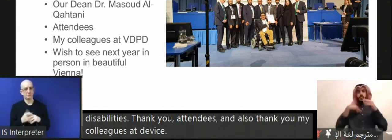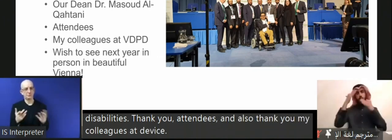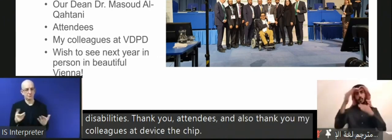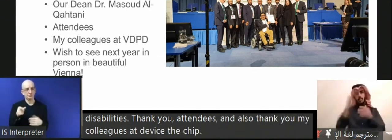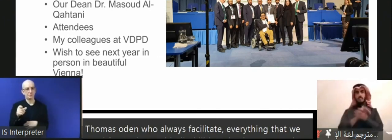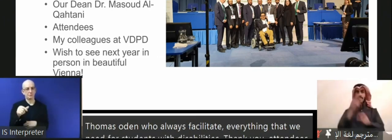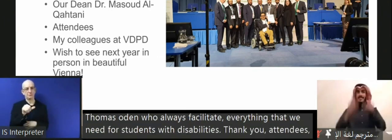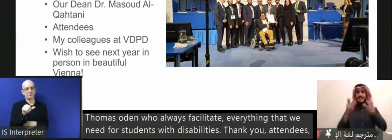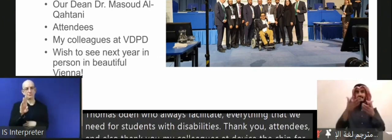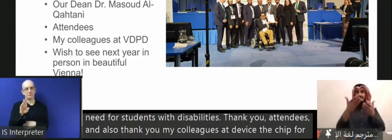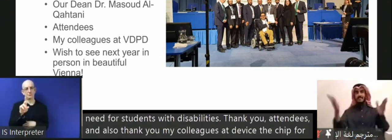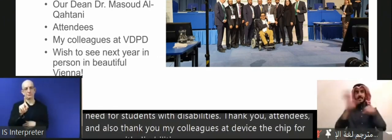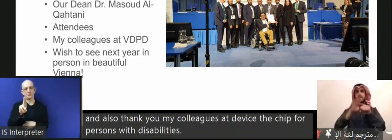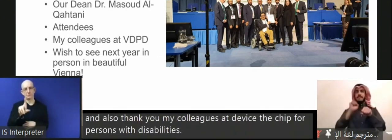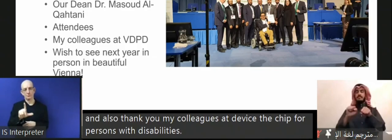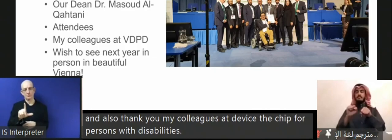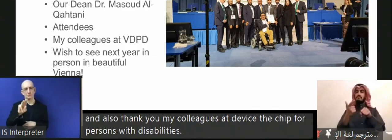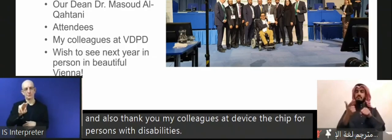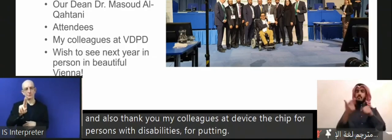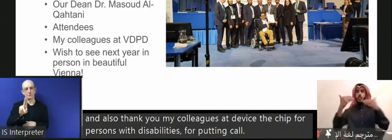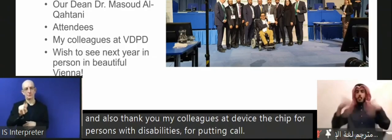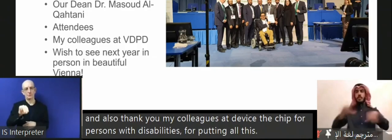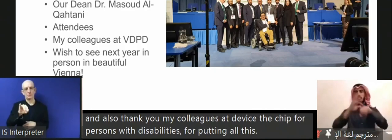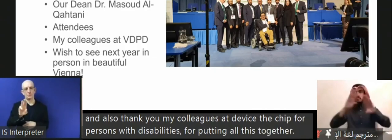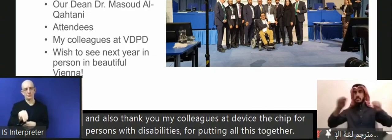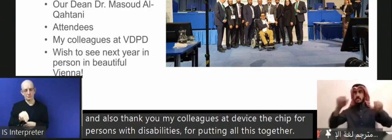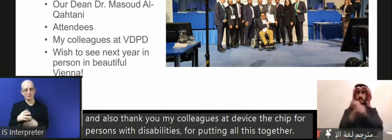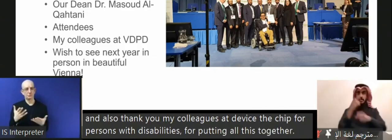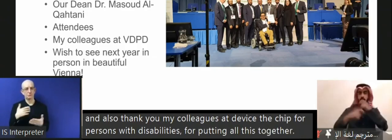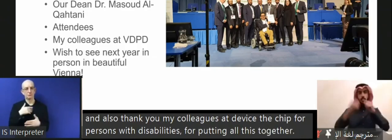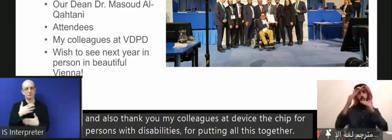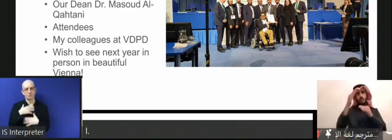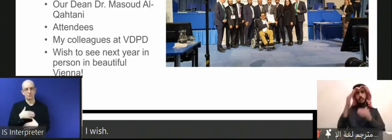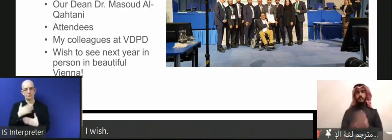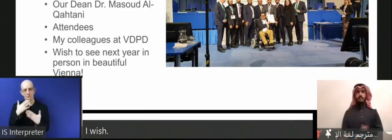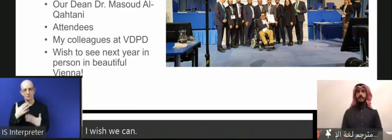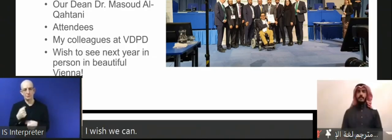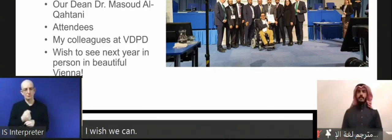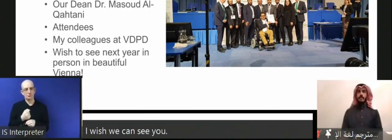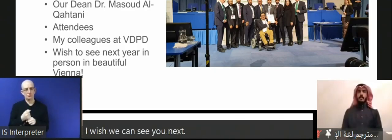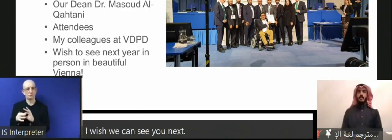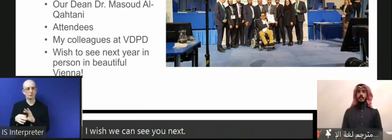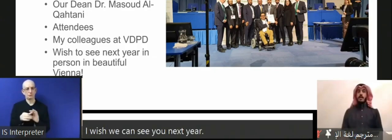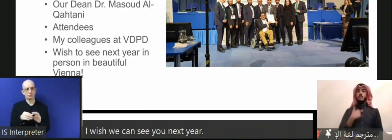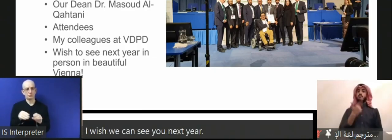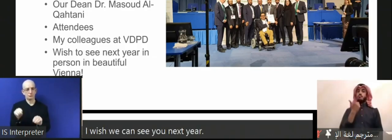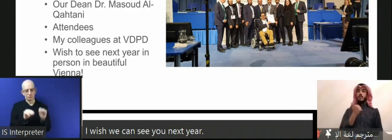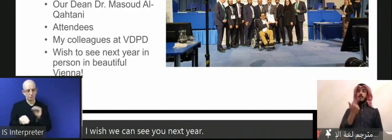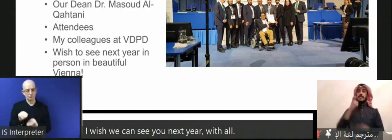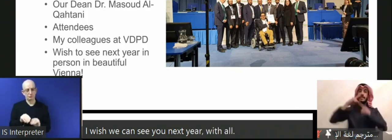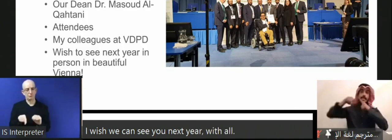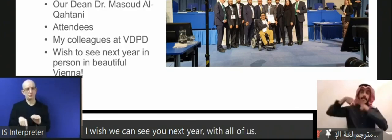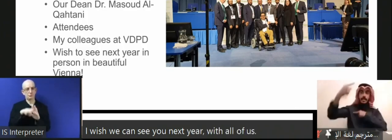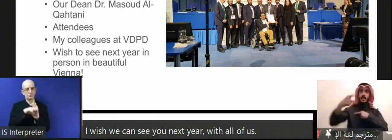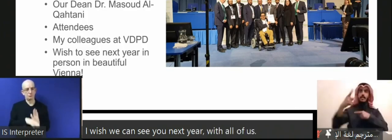for Persons with Disabilities, for putting all this together. I wish we can see you next year with all of